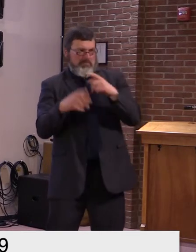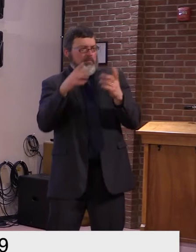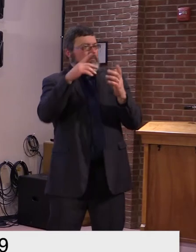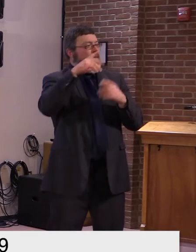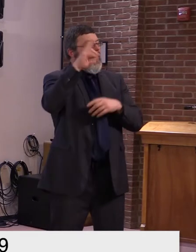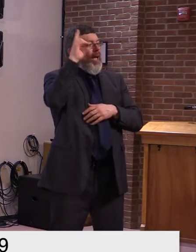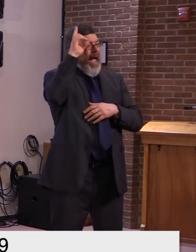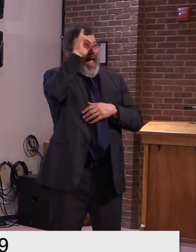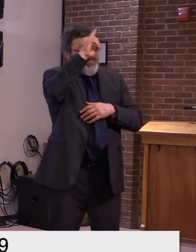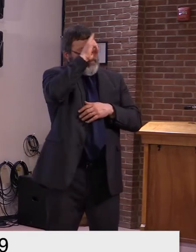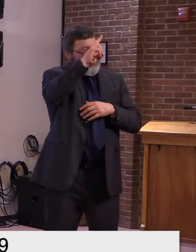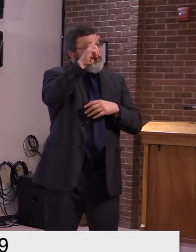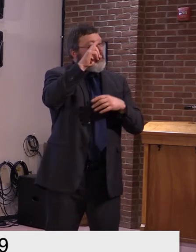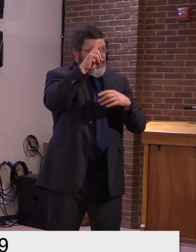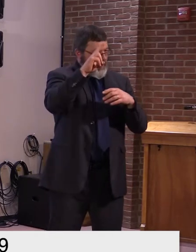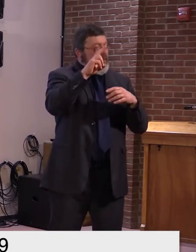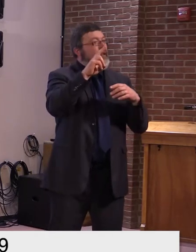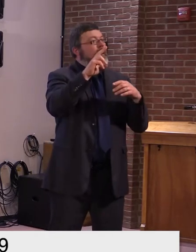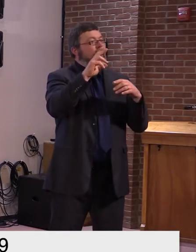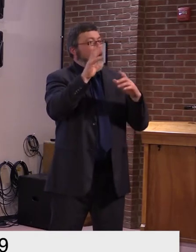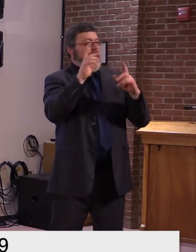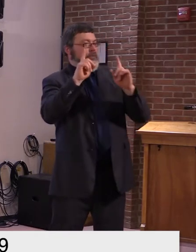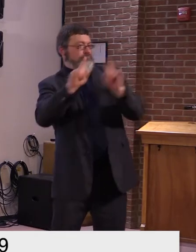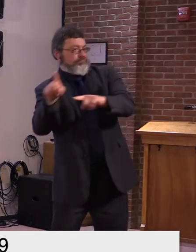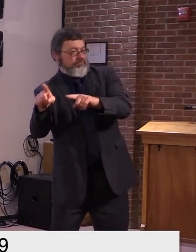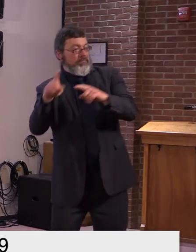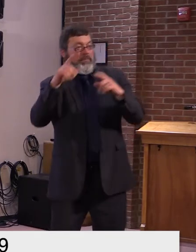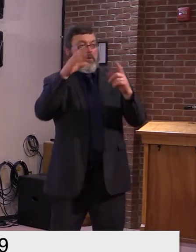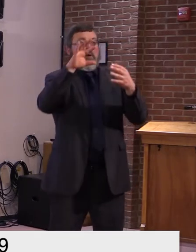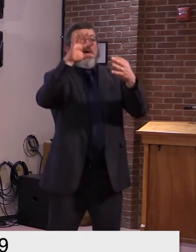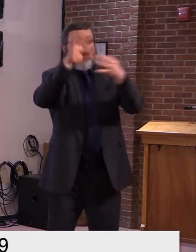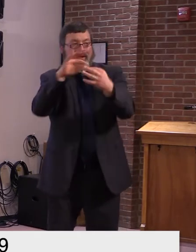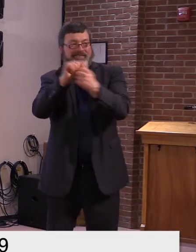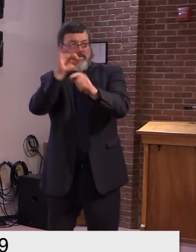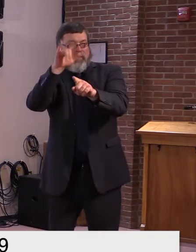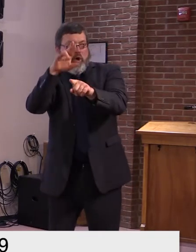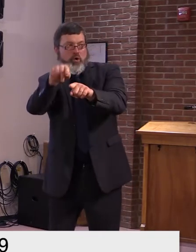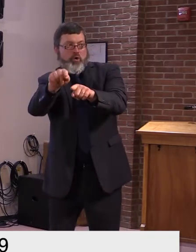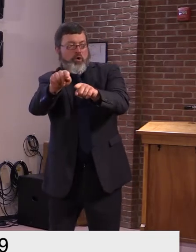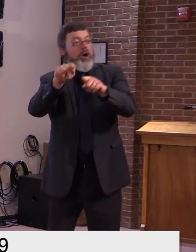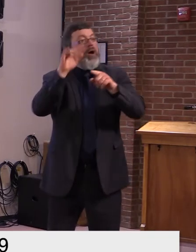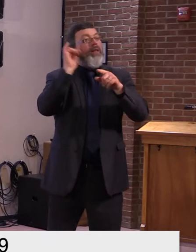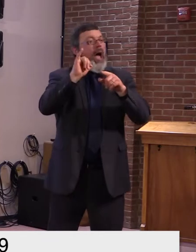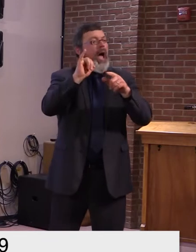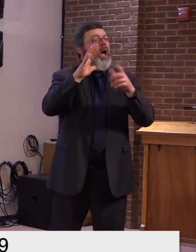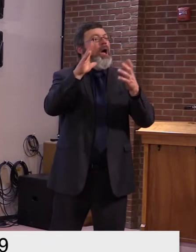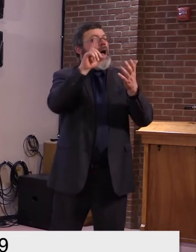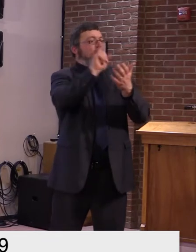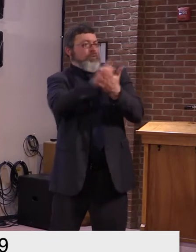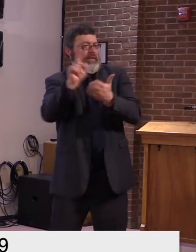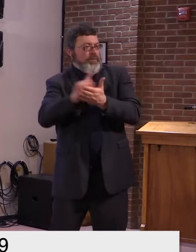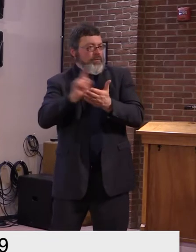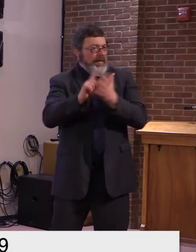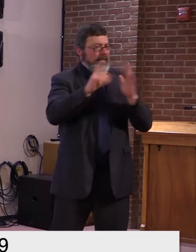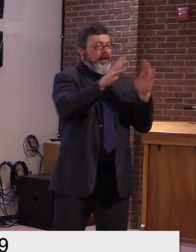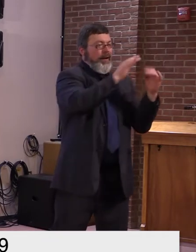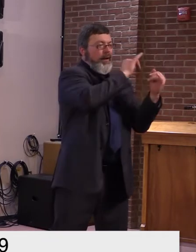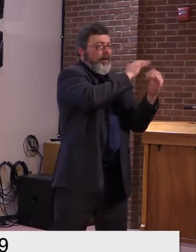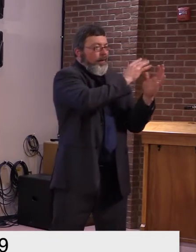States, the early results are similarly encouraging, with hospital visits for flu-like symptoms